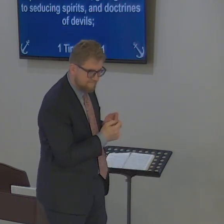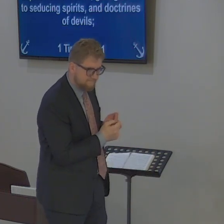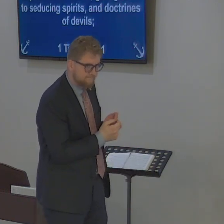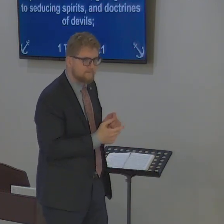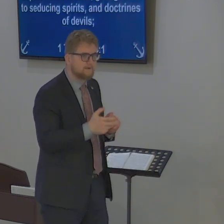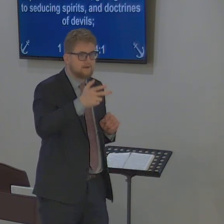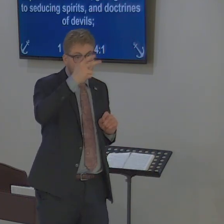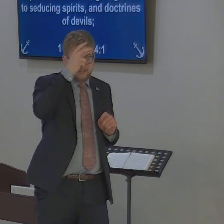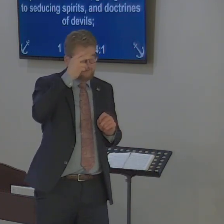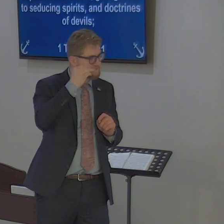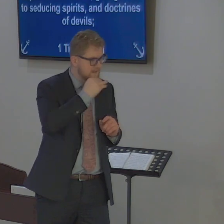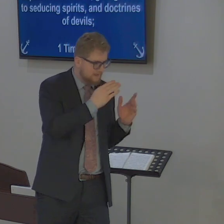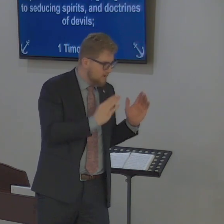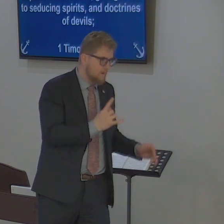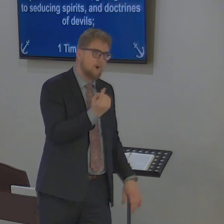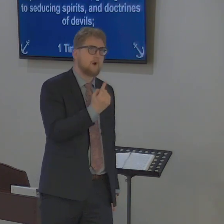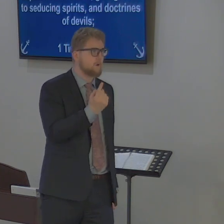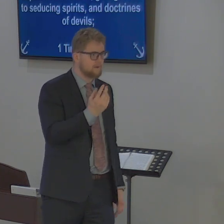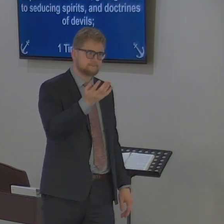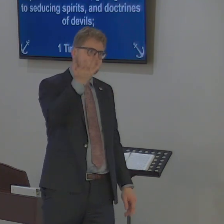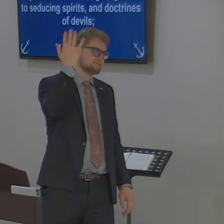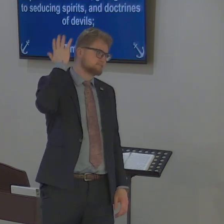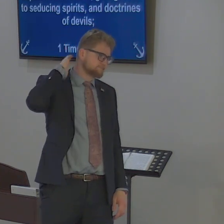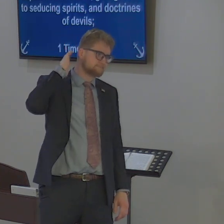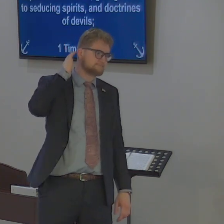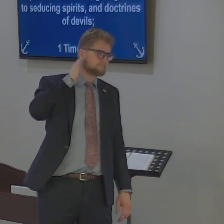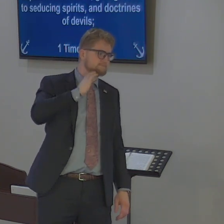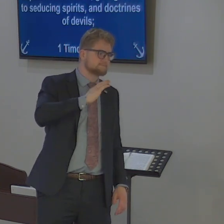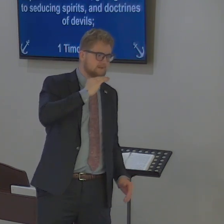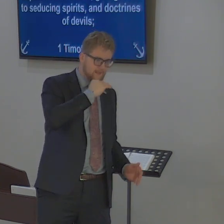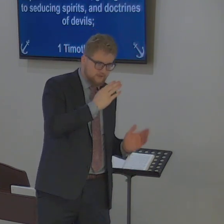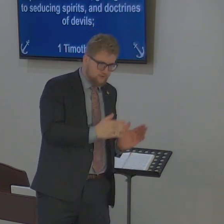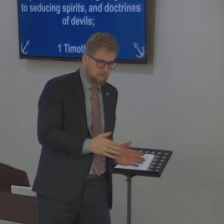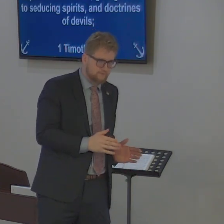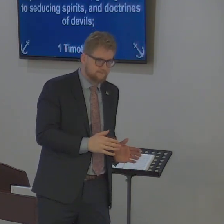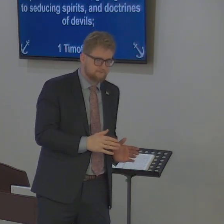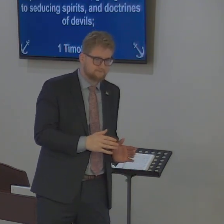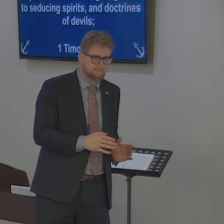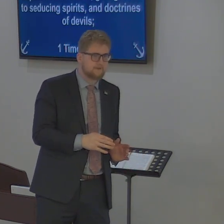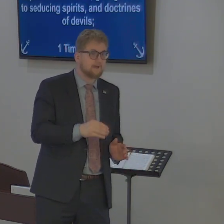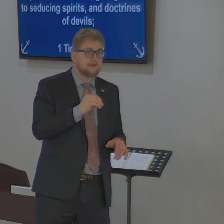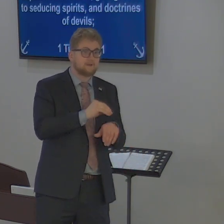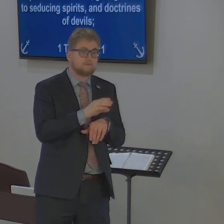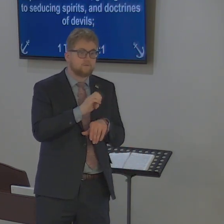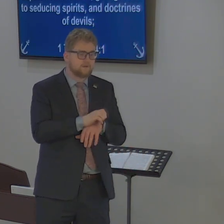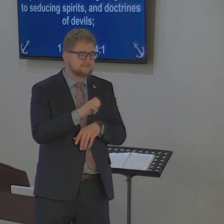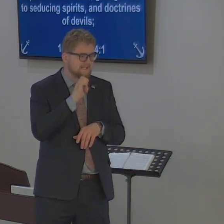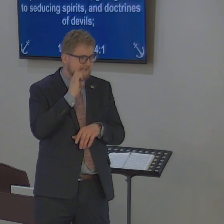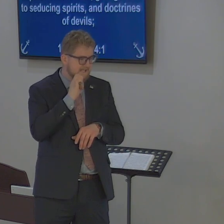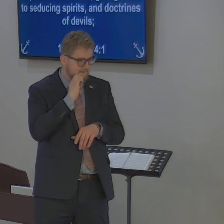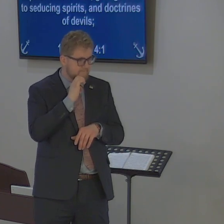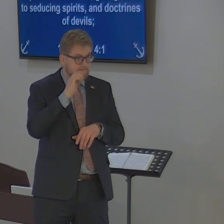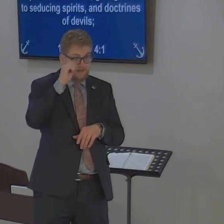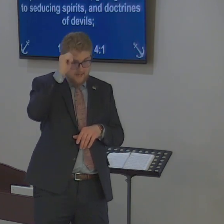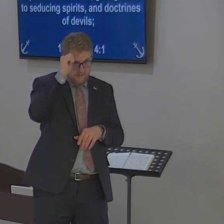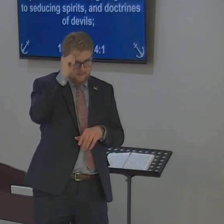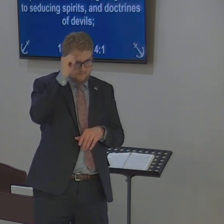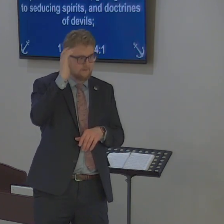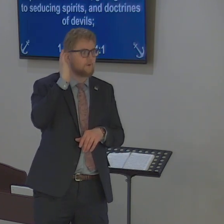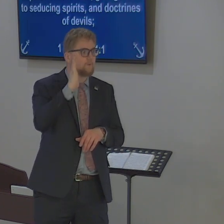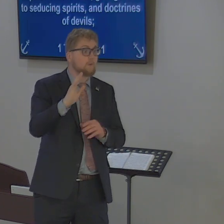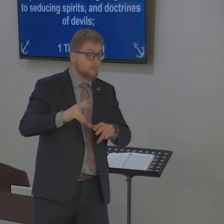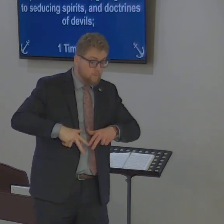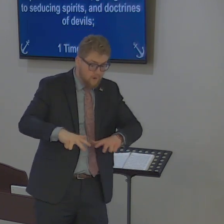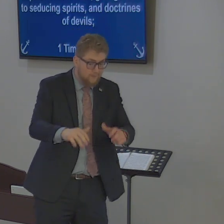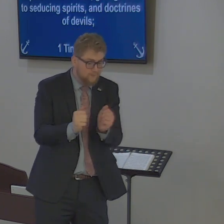a liar. He's always been a liar. And he caused Eve and Adam, who would walk with